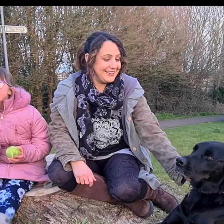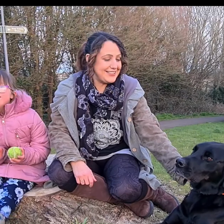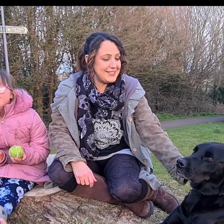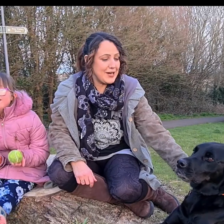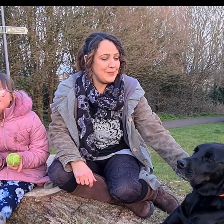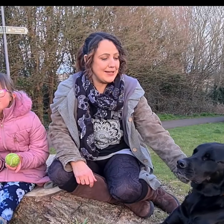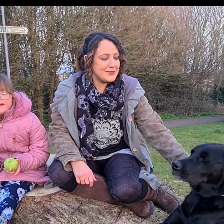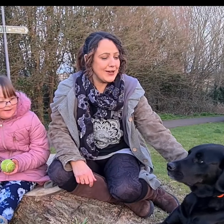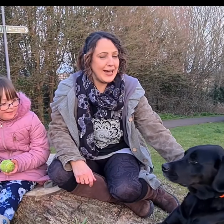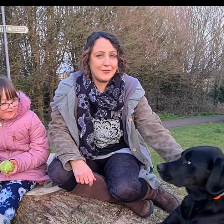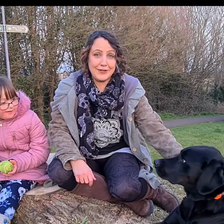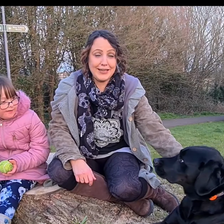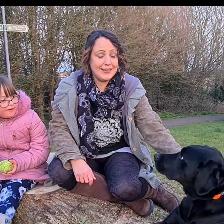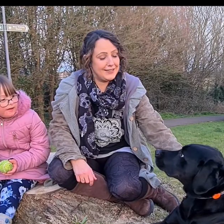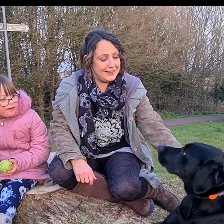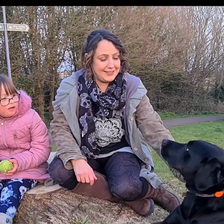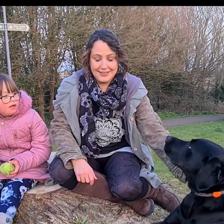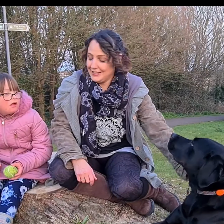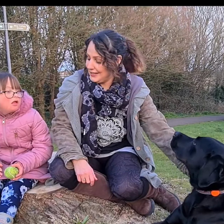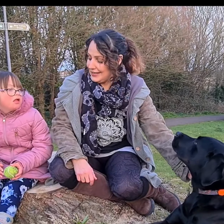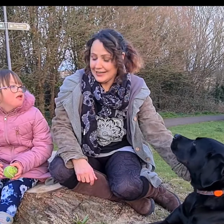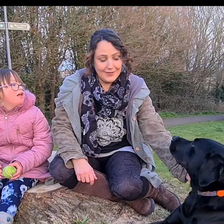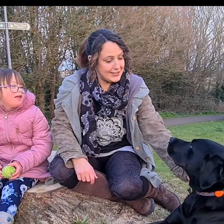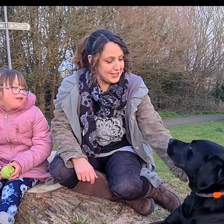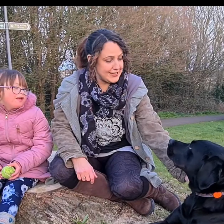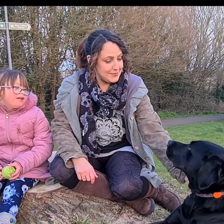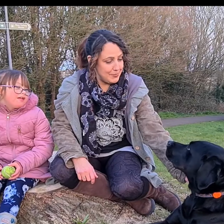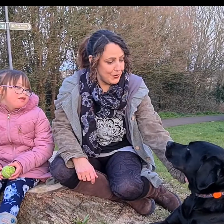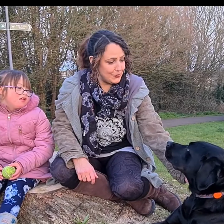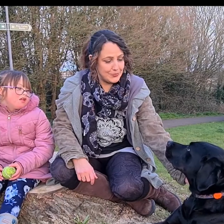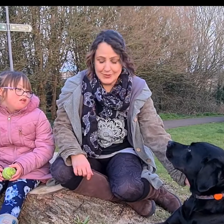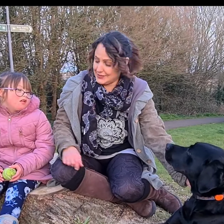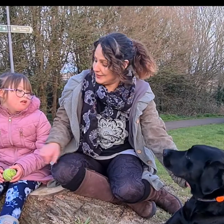This is our pet dog Alfie, and he likes chasing balls.